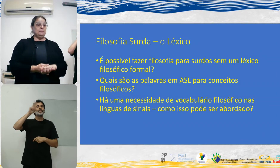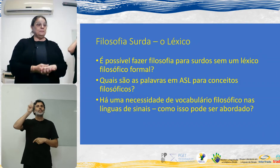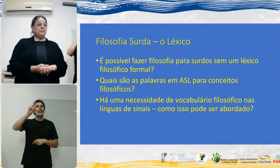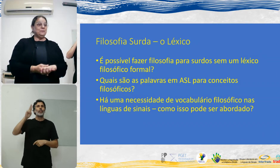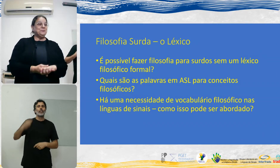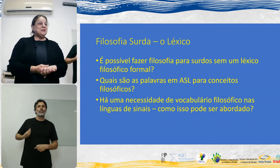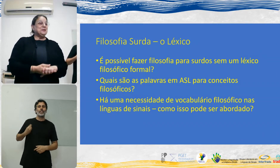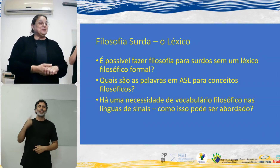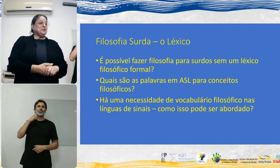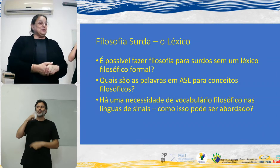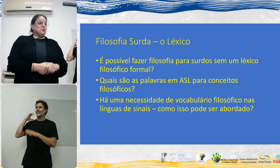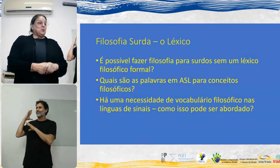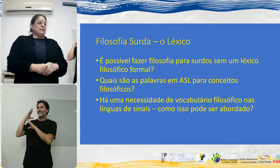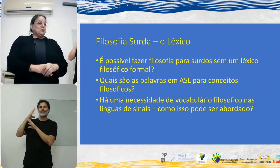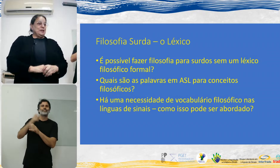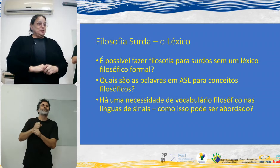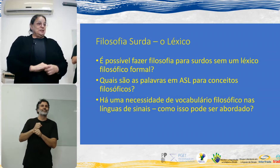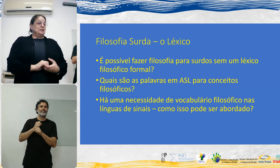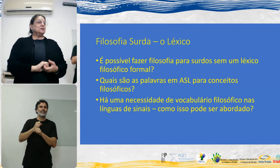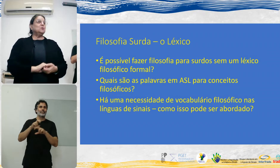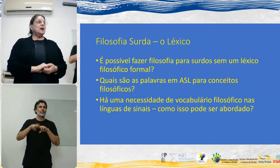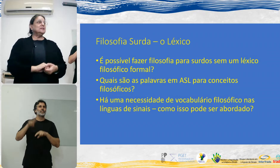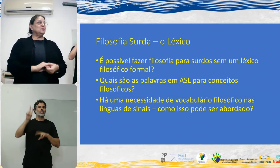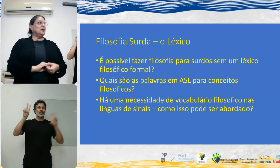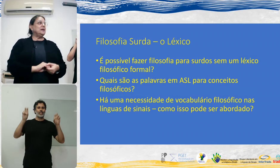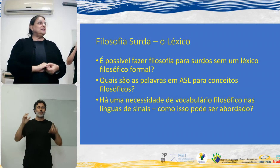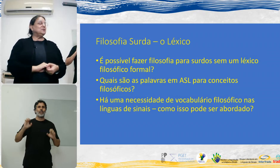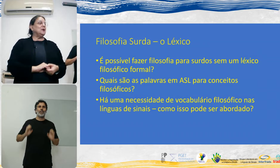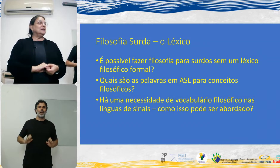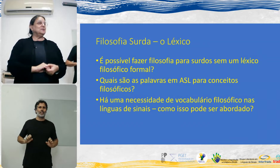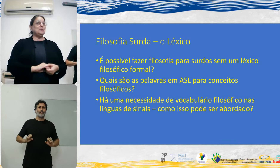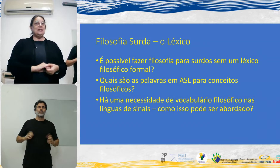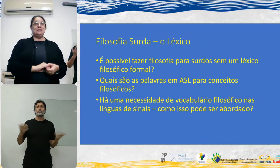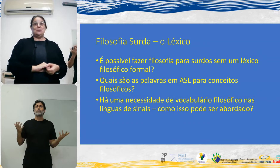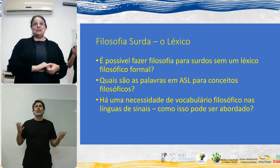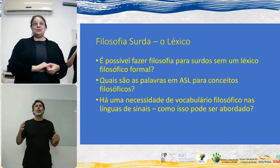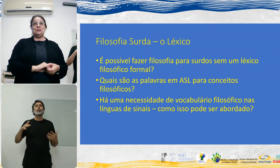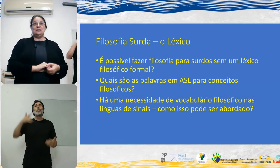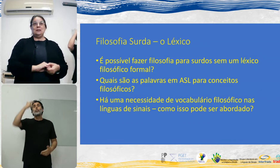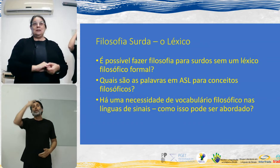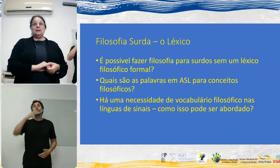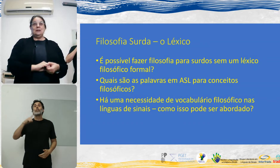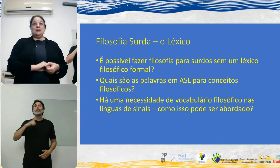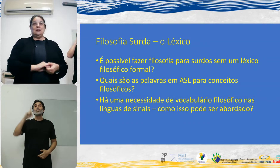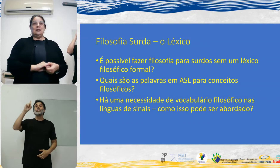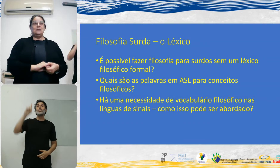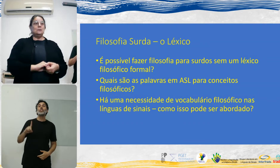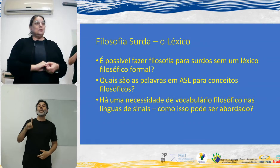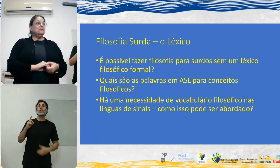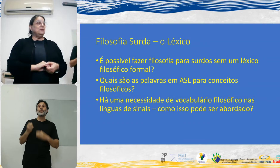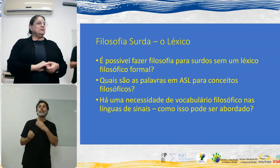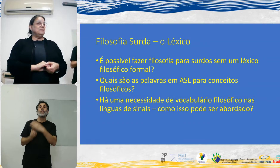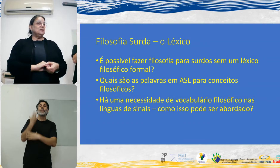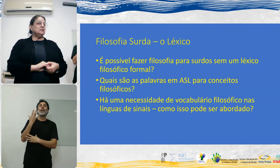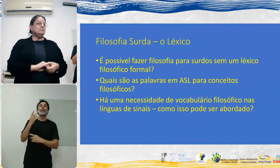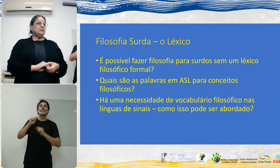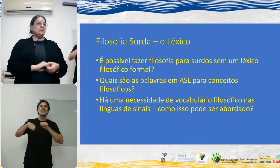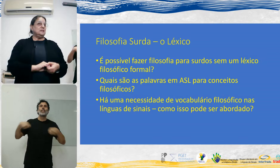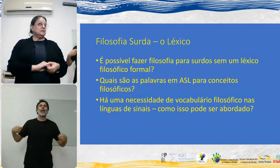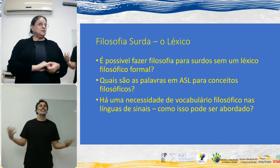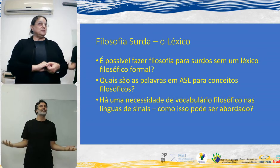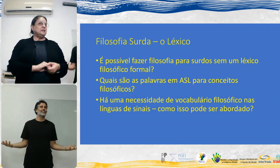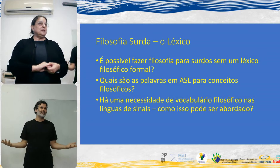community. So one question is, who has a right to add to language? I don't know very much